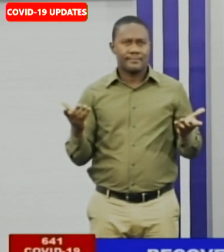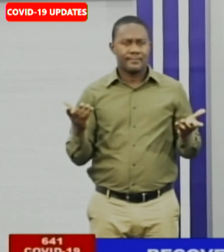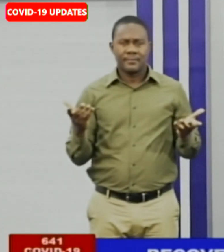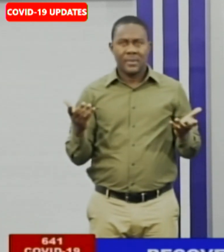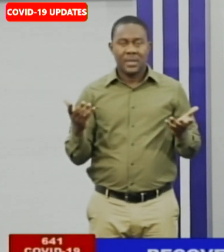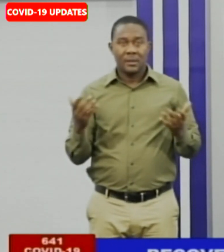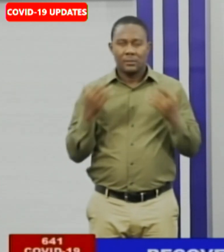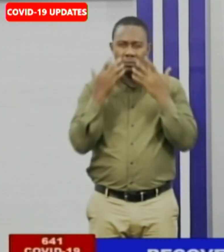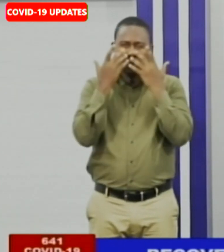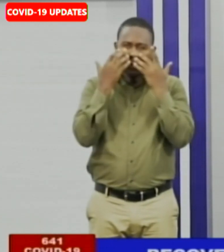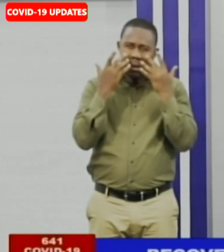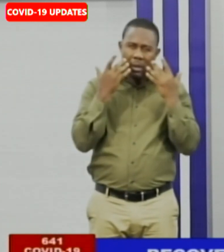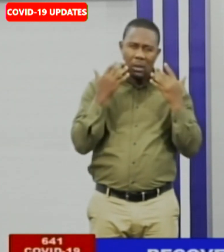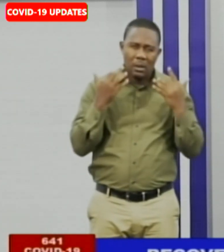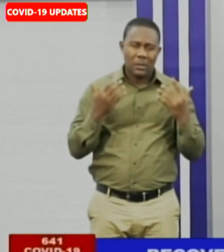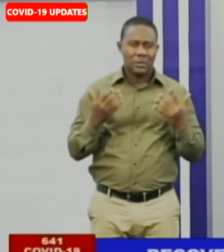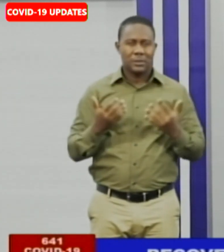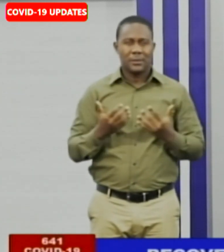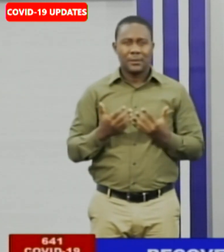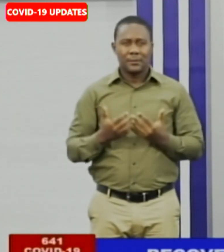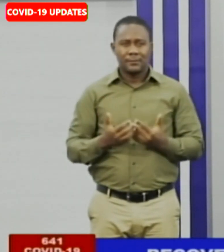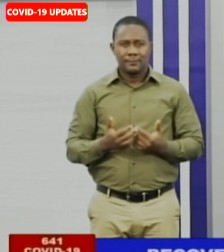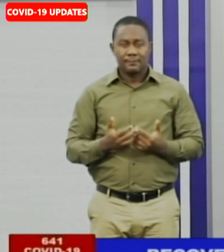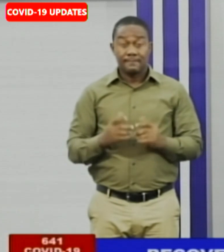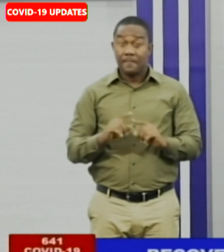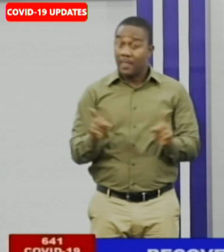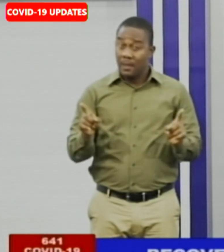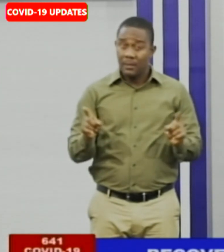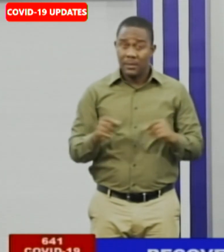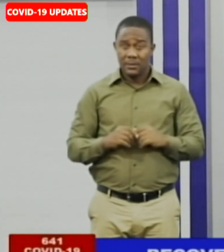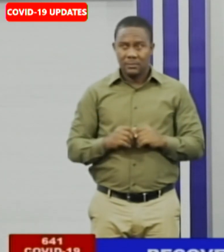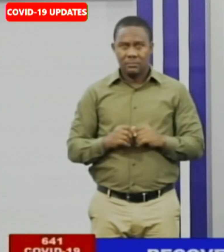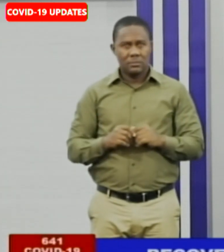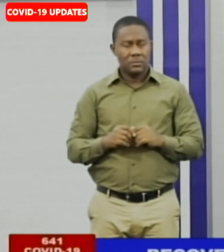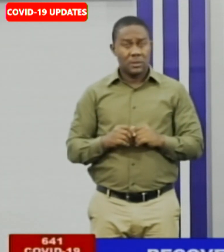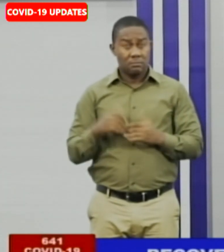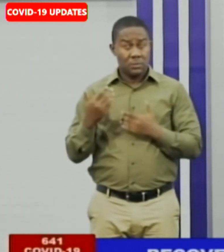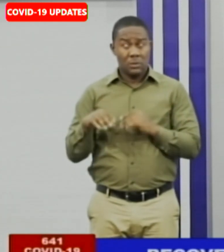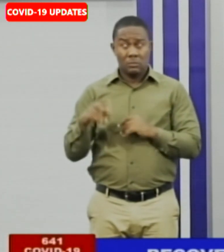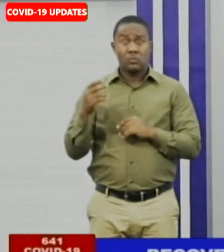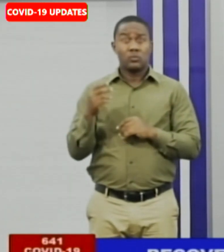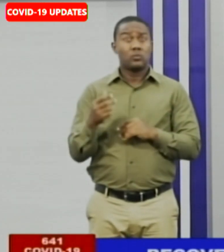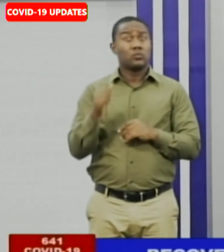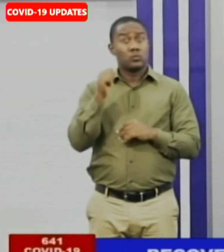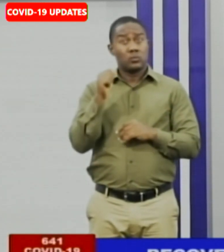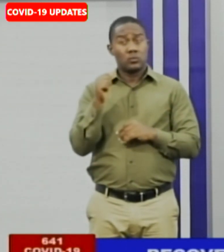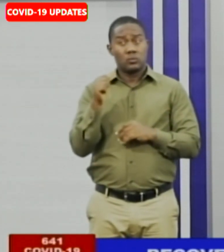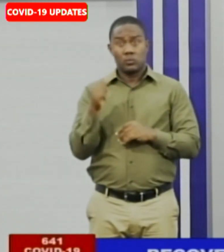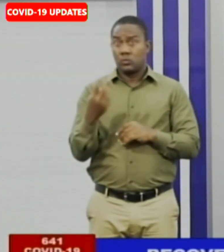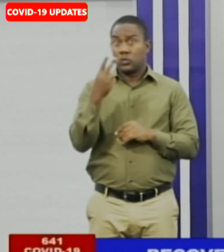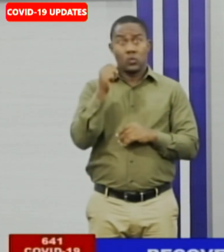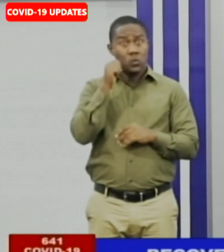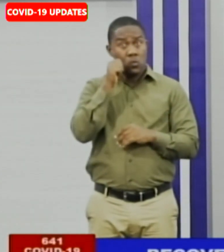sadness in my life. But 2 ladies came, 1 lady and a man came and gave me a